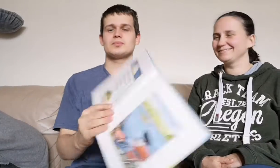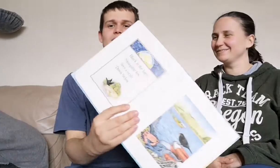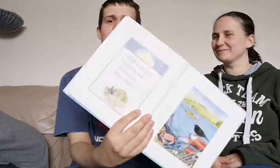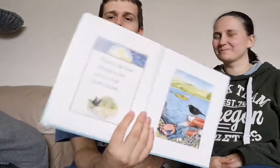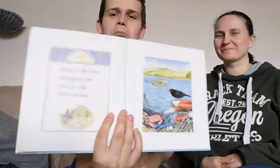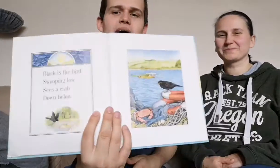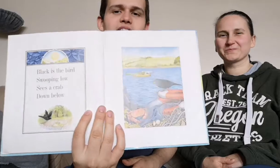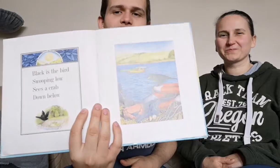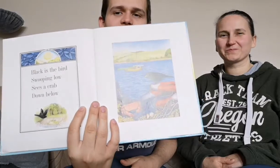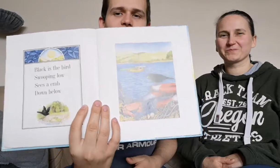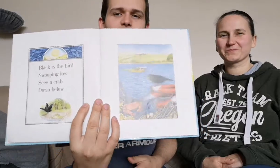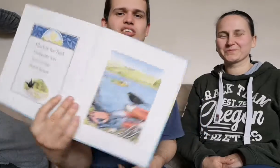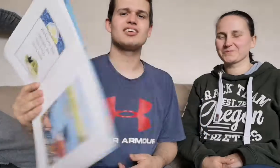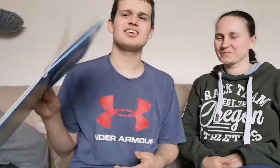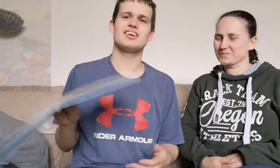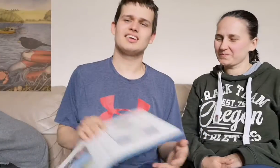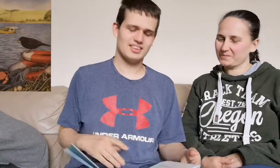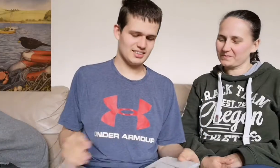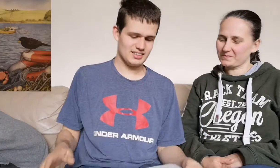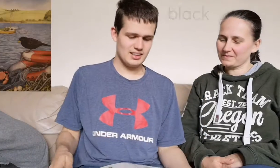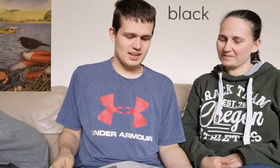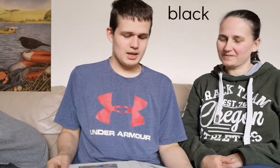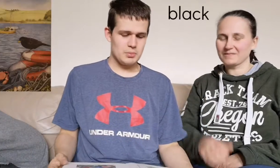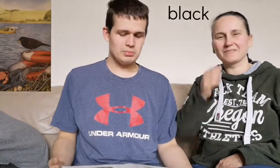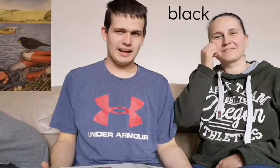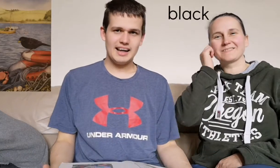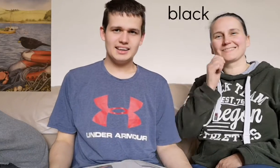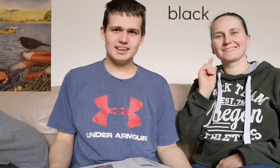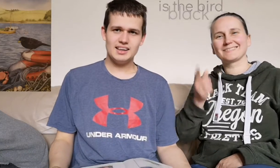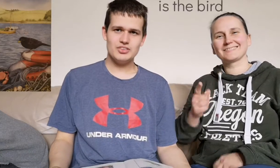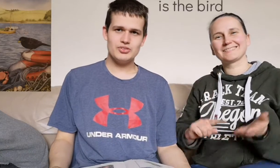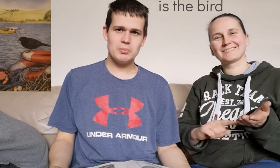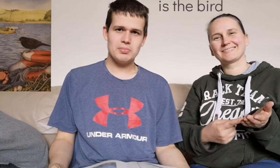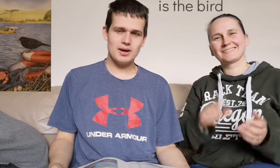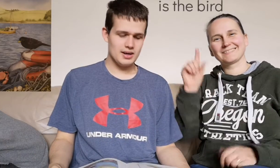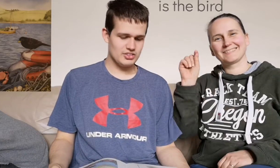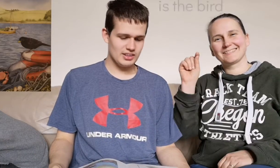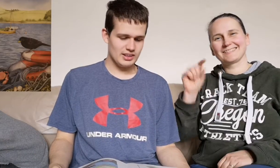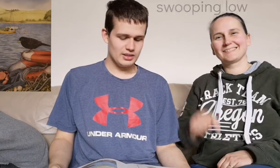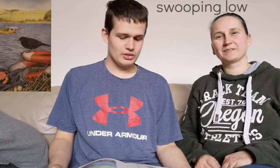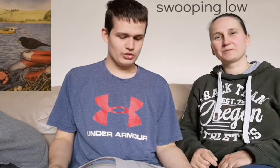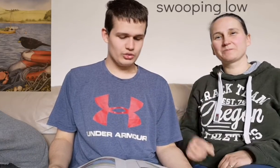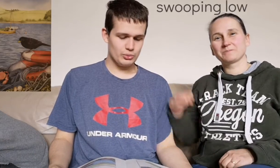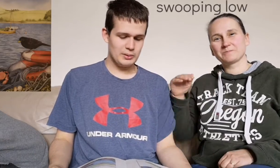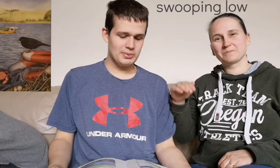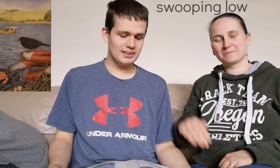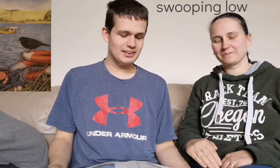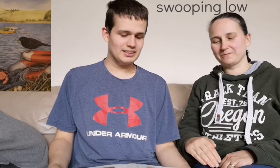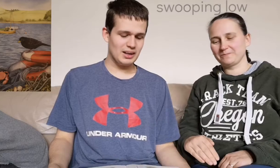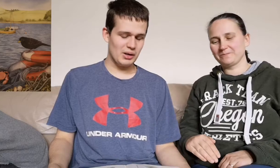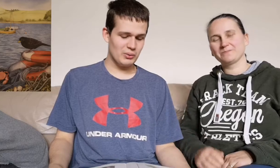Page six. Black is the bird. Sweeping low.